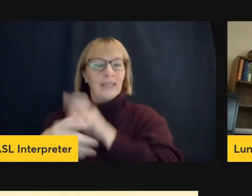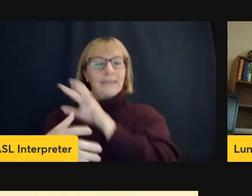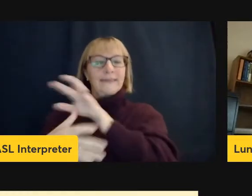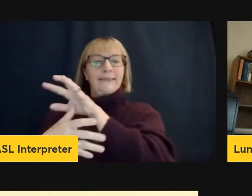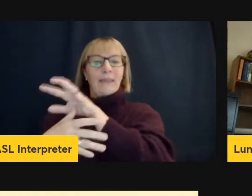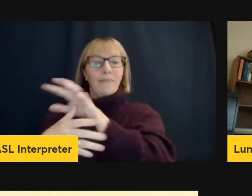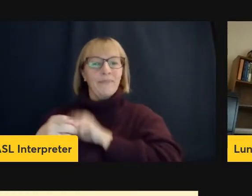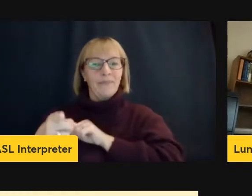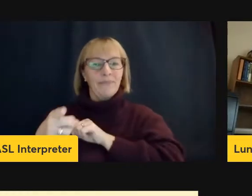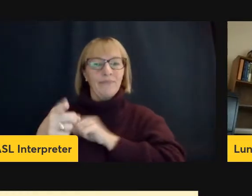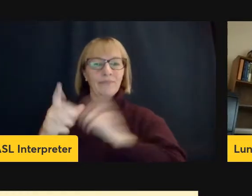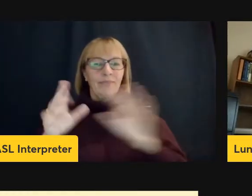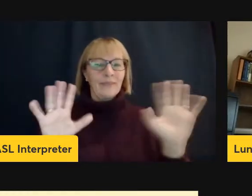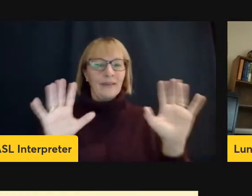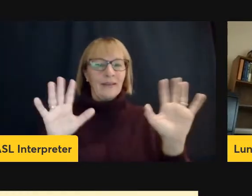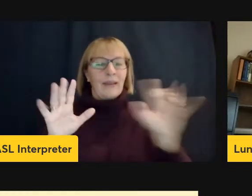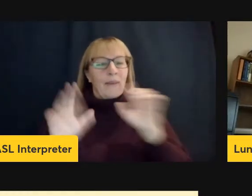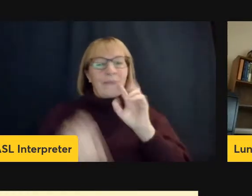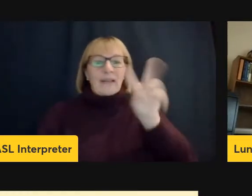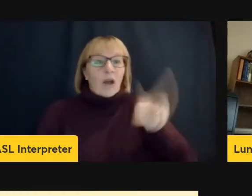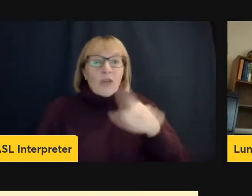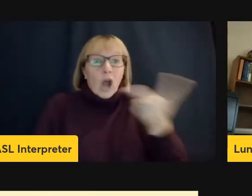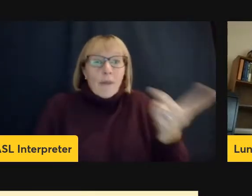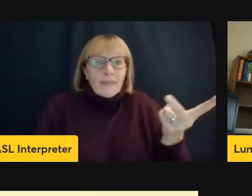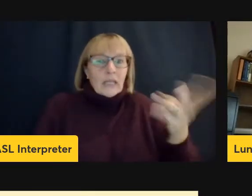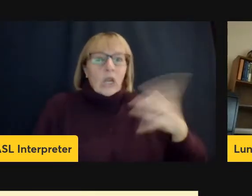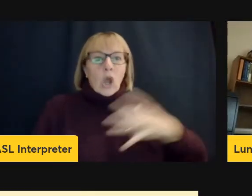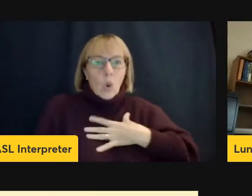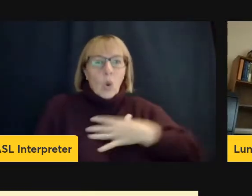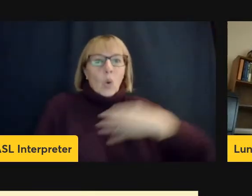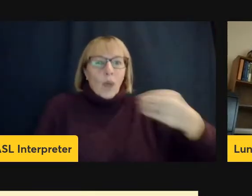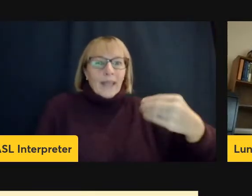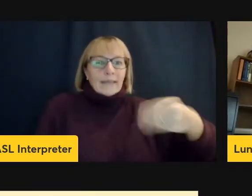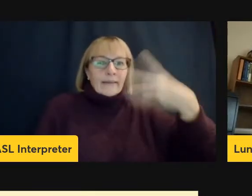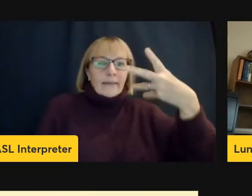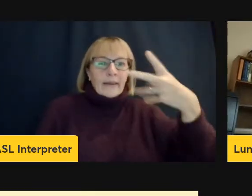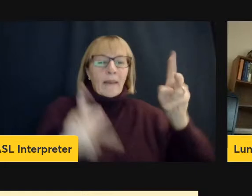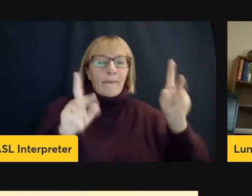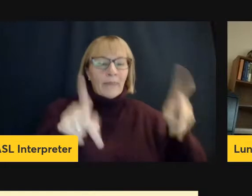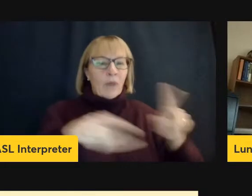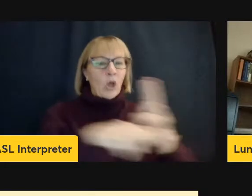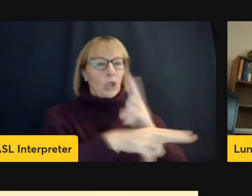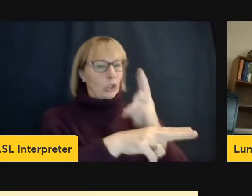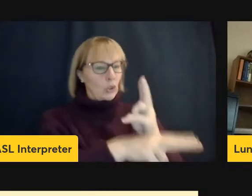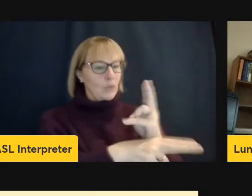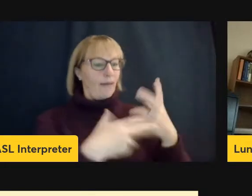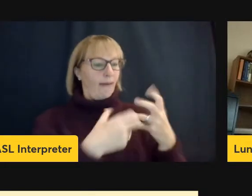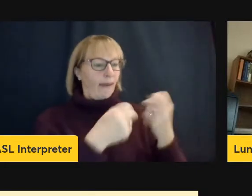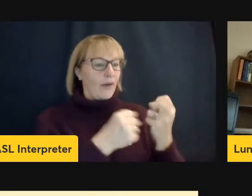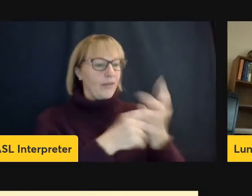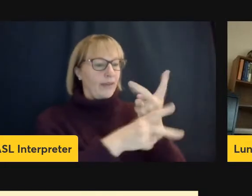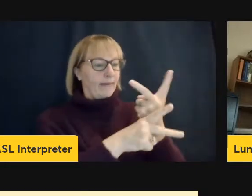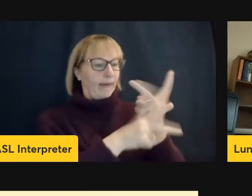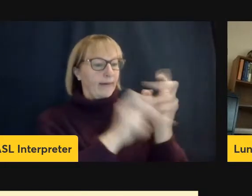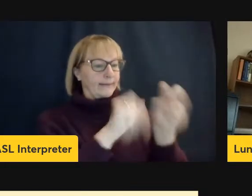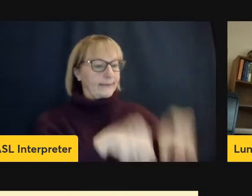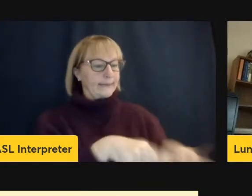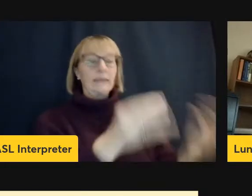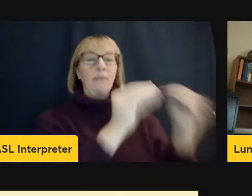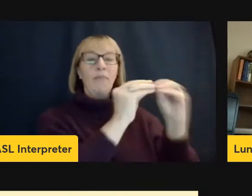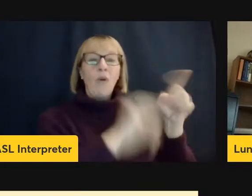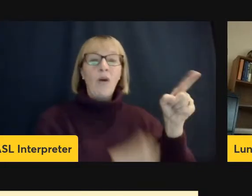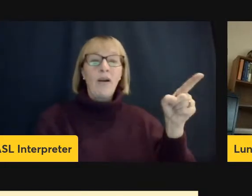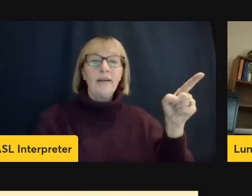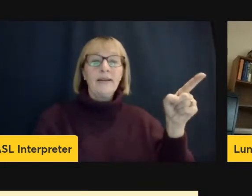but it's just the reverse, that white people use healthcare systems more. So Black people were disadvantaged